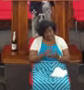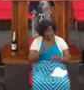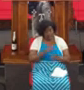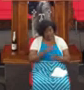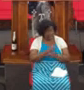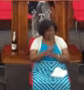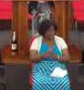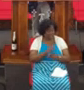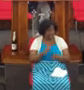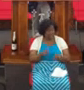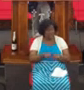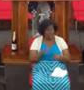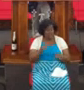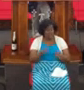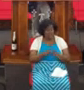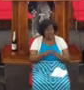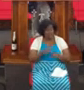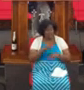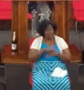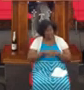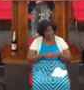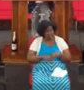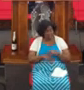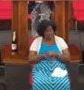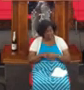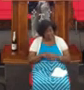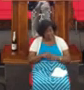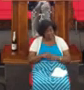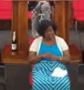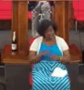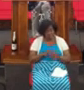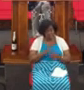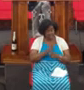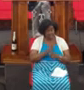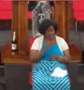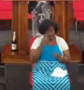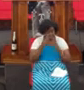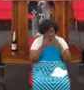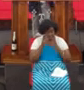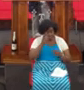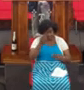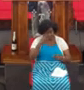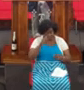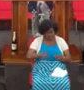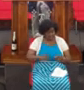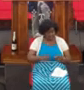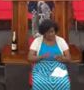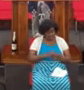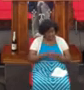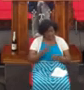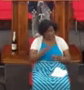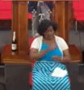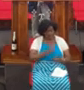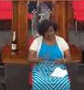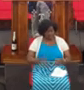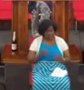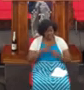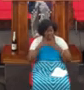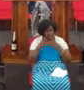don't shed up our bowels of compassion, that we keep our eyes peeled to the needs of saints and